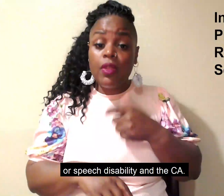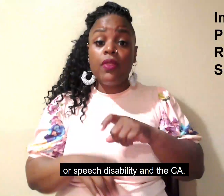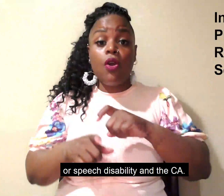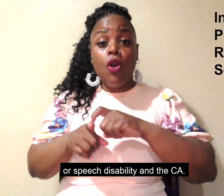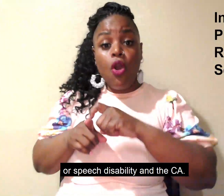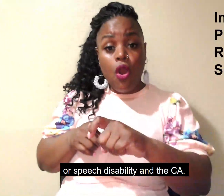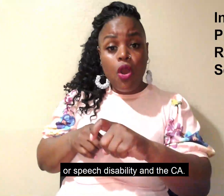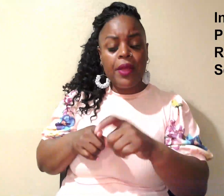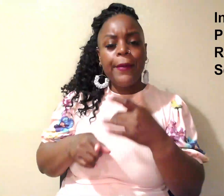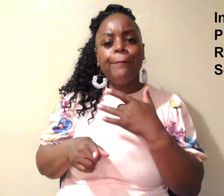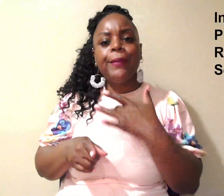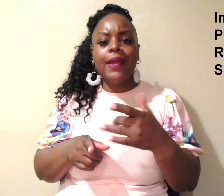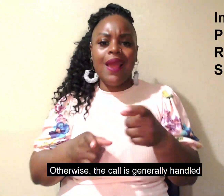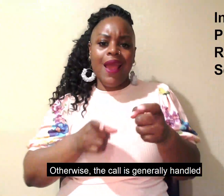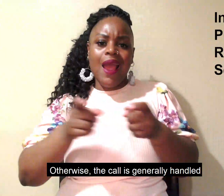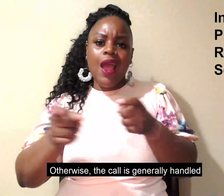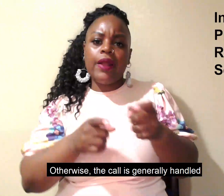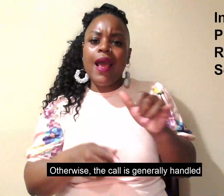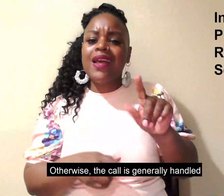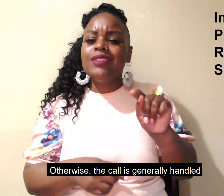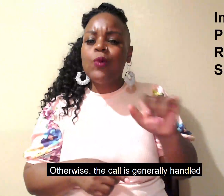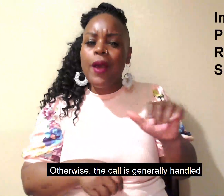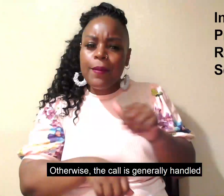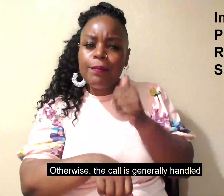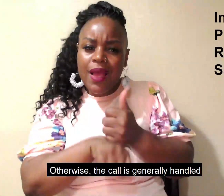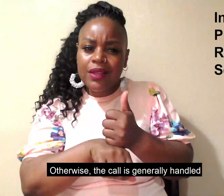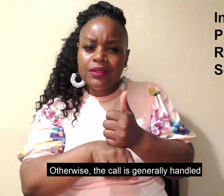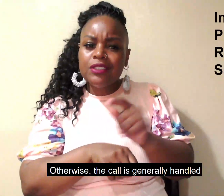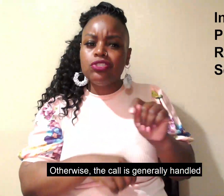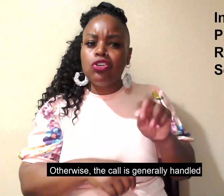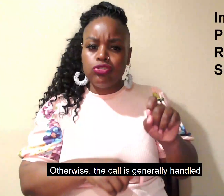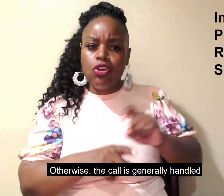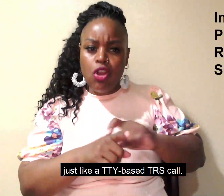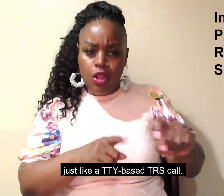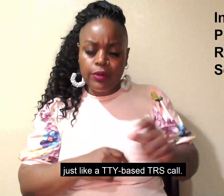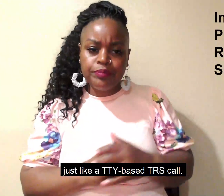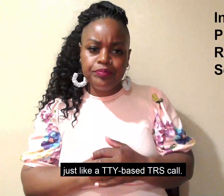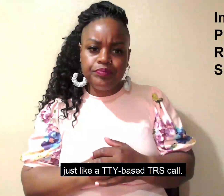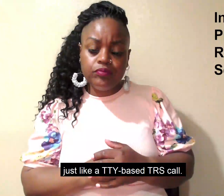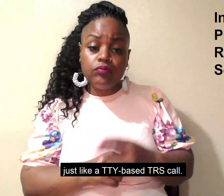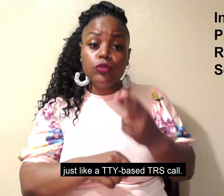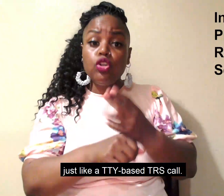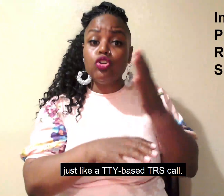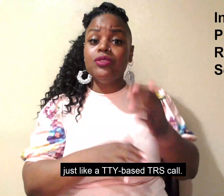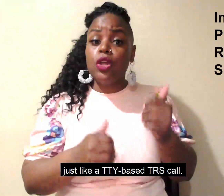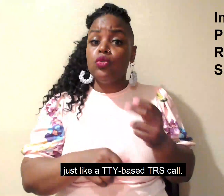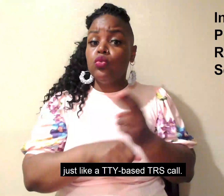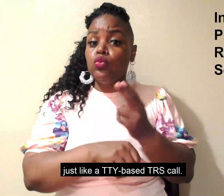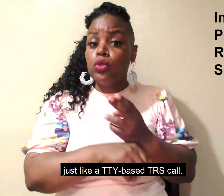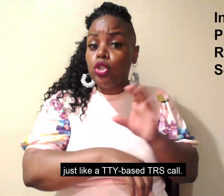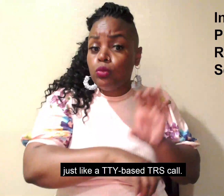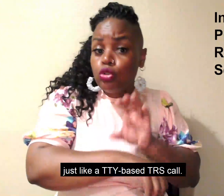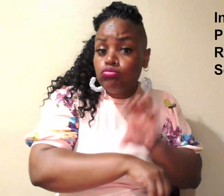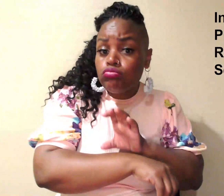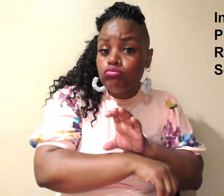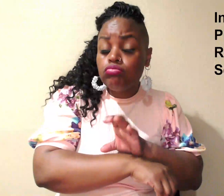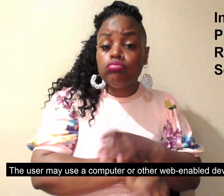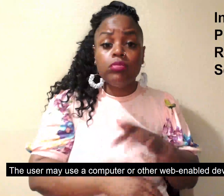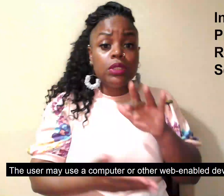the CA. Otherwise, the call is generally handled just like a TTY-based TRS call. The user may